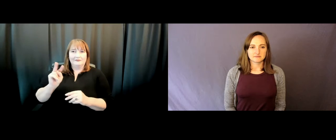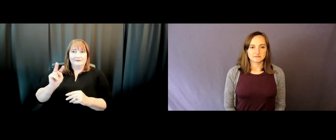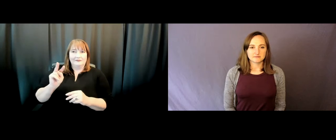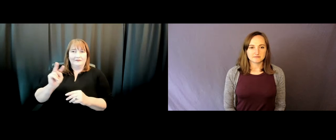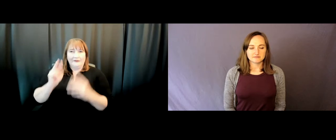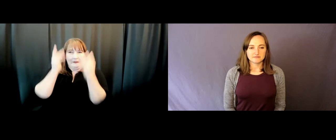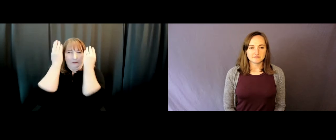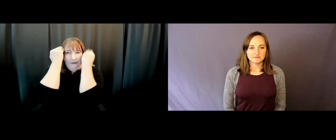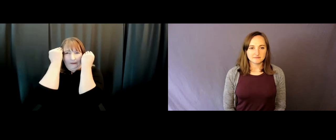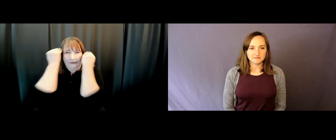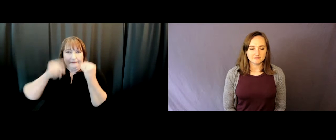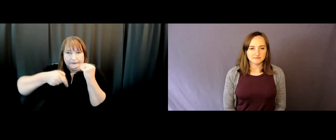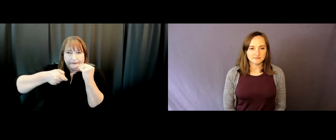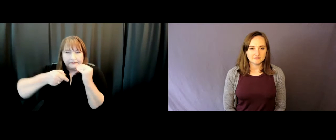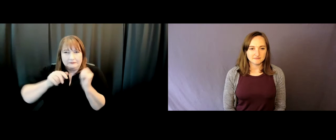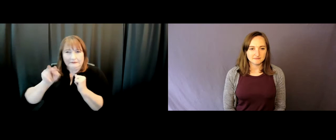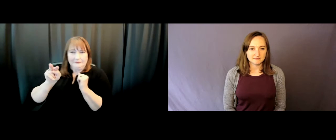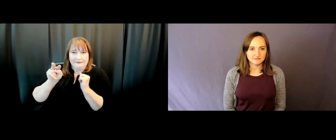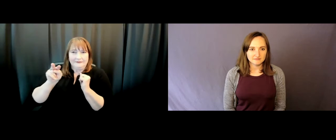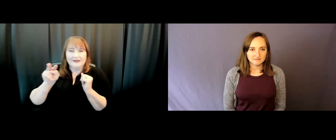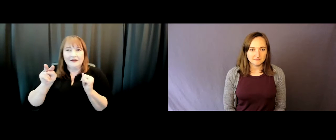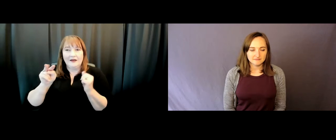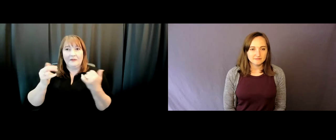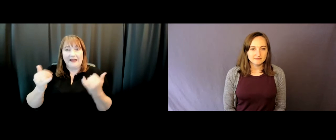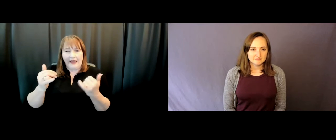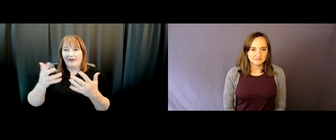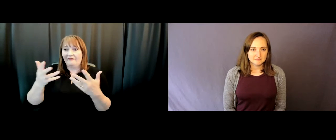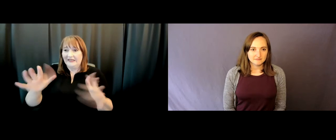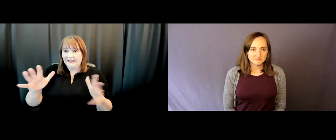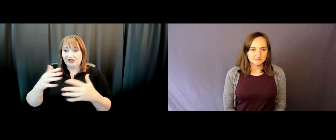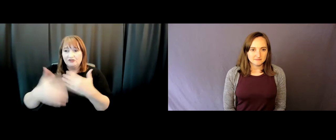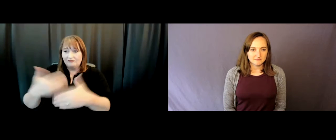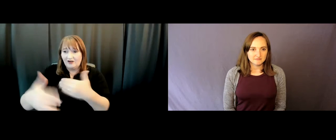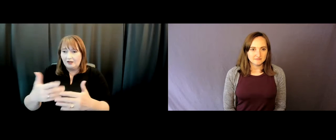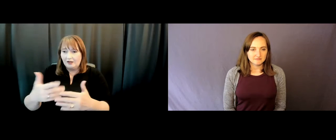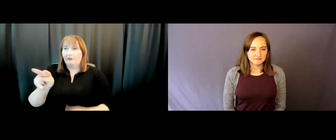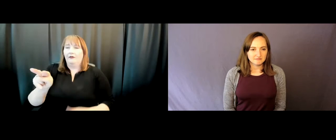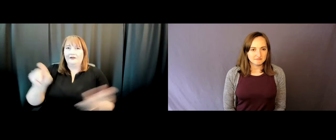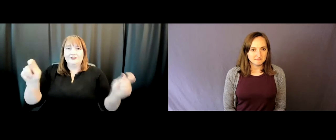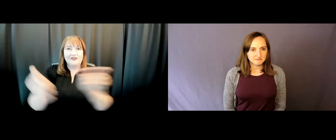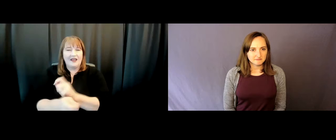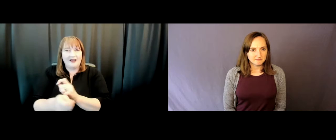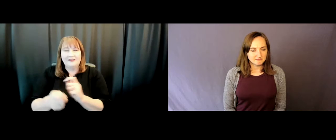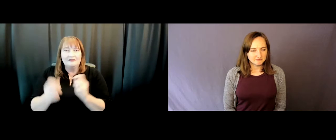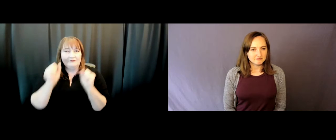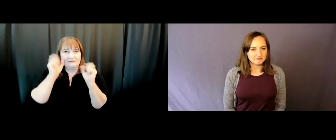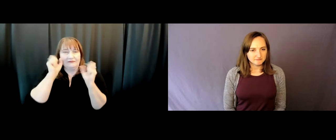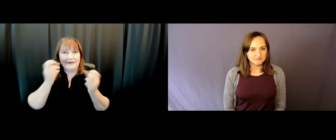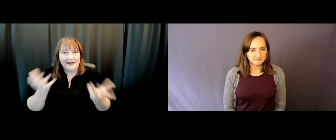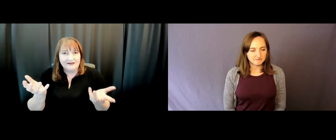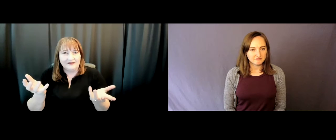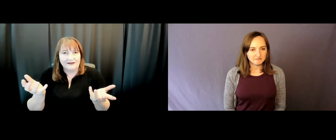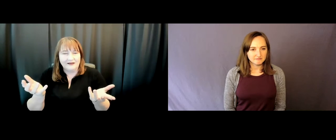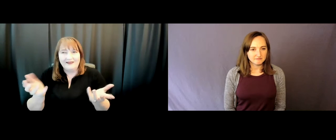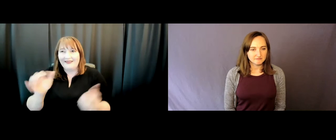and then kind of the confidence that I've seen in her since is amazing. I mean, that